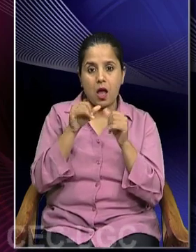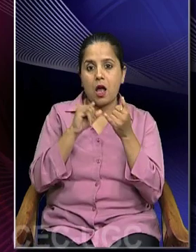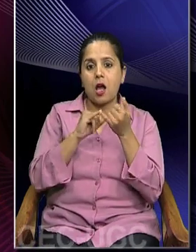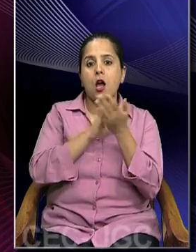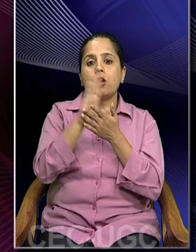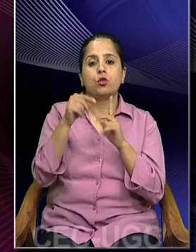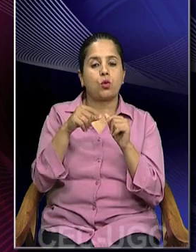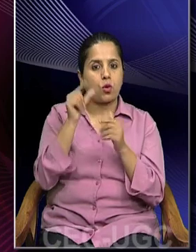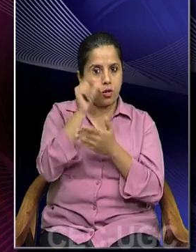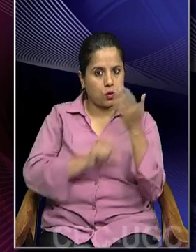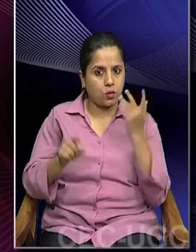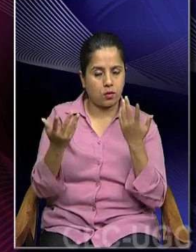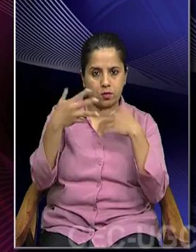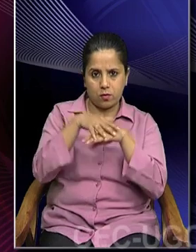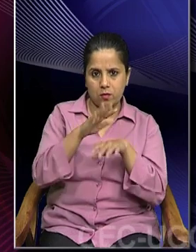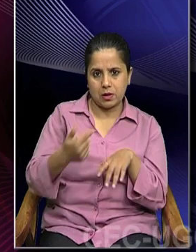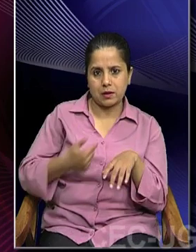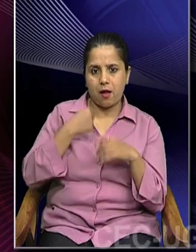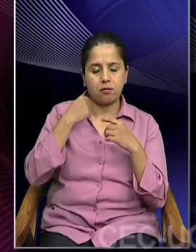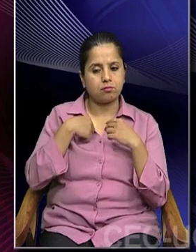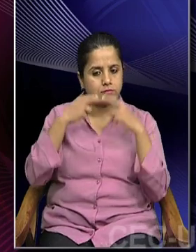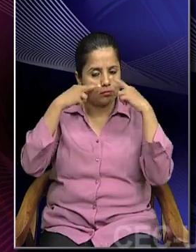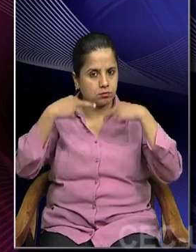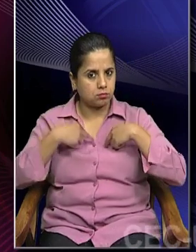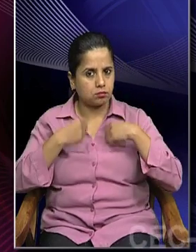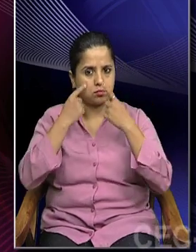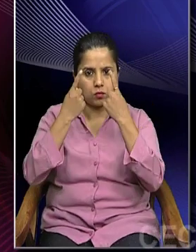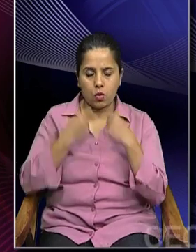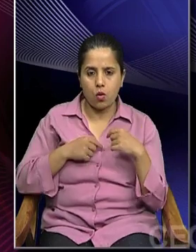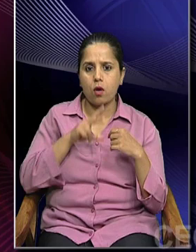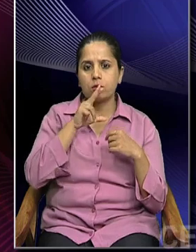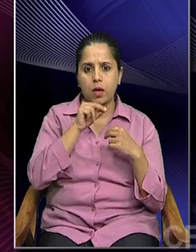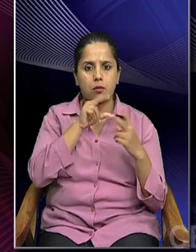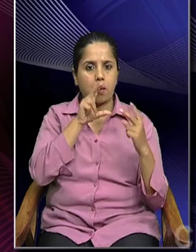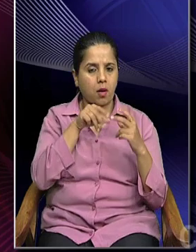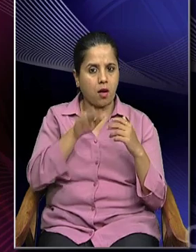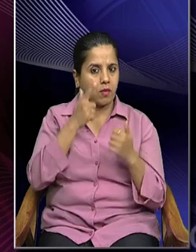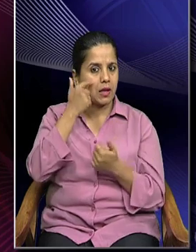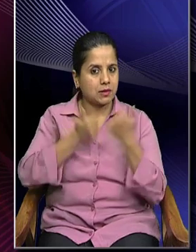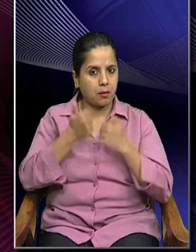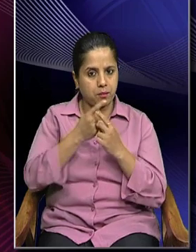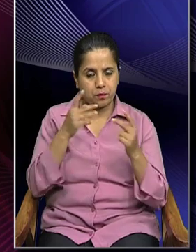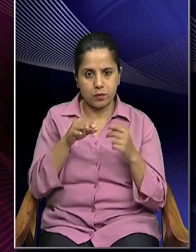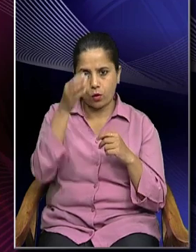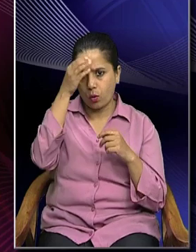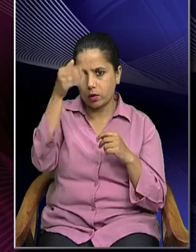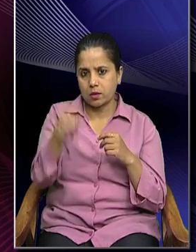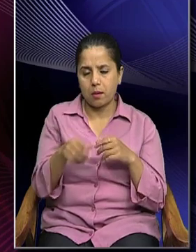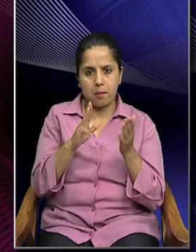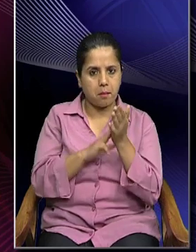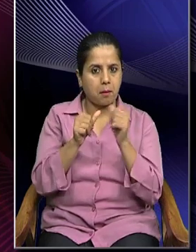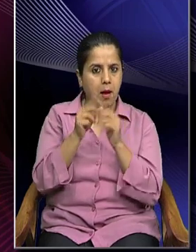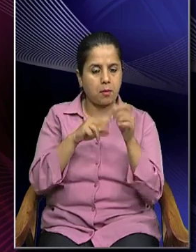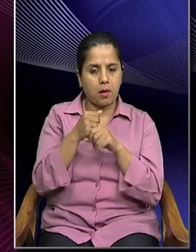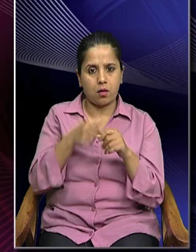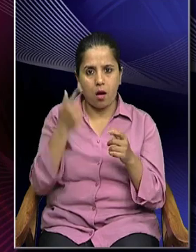University integrates the self-assessment, oral examination and concept mapping. In the